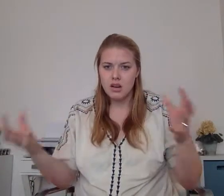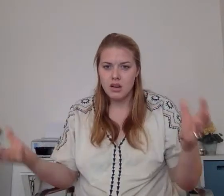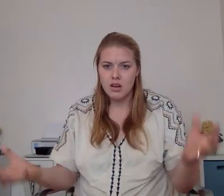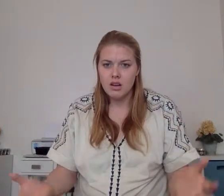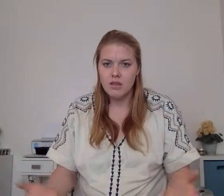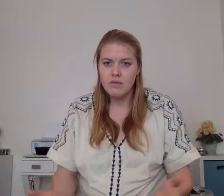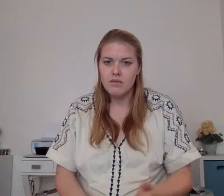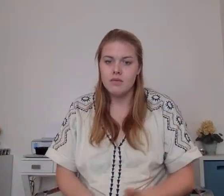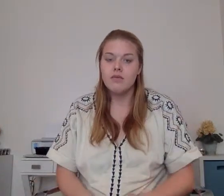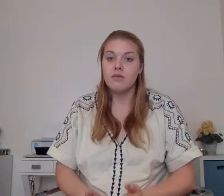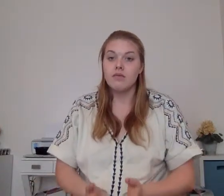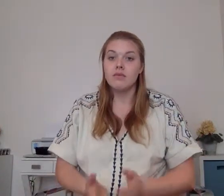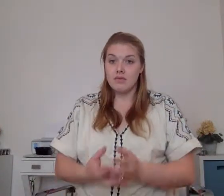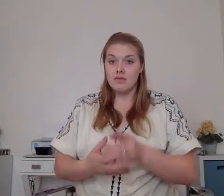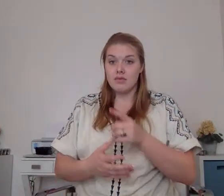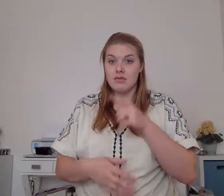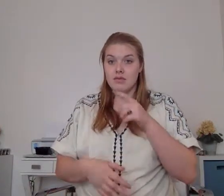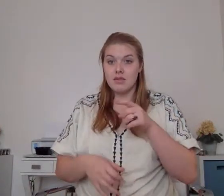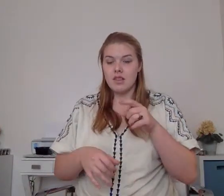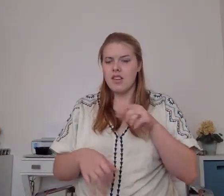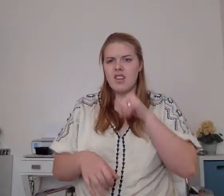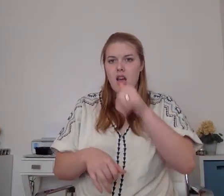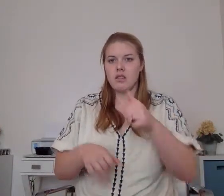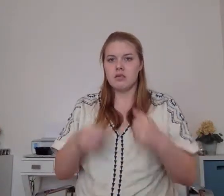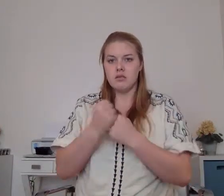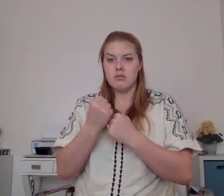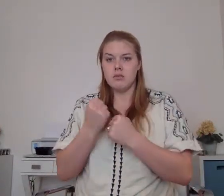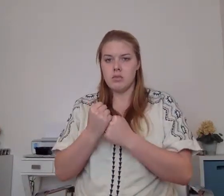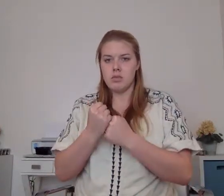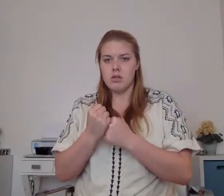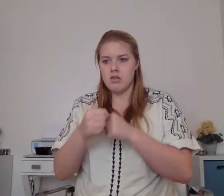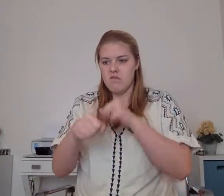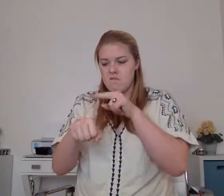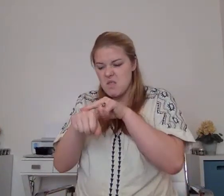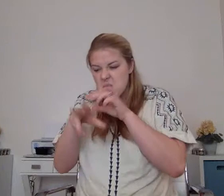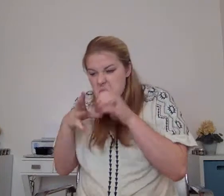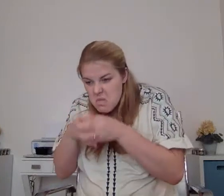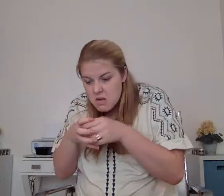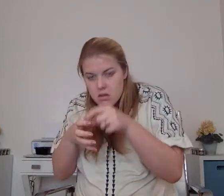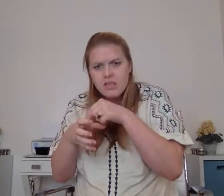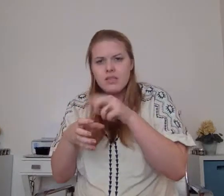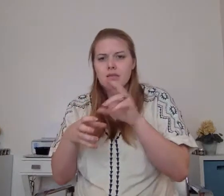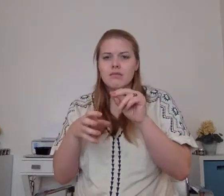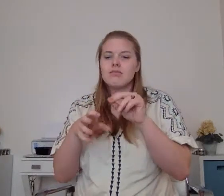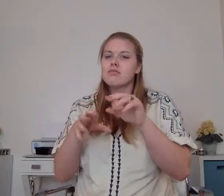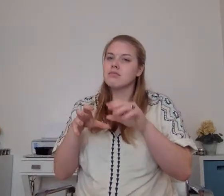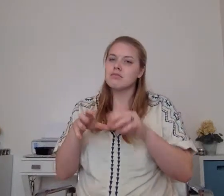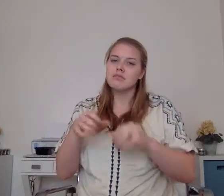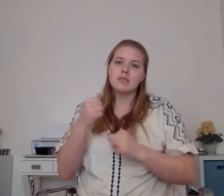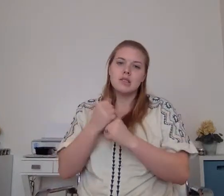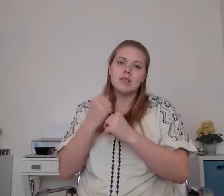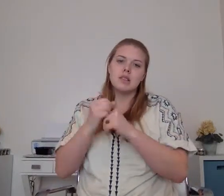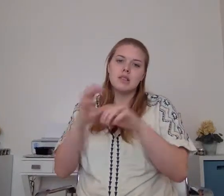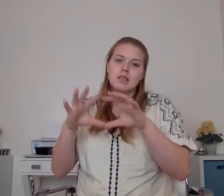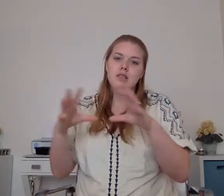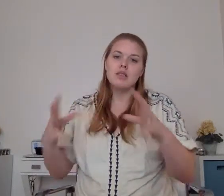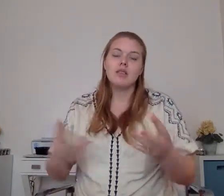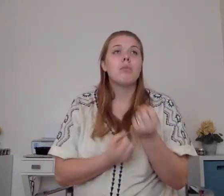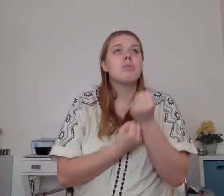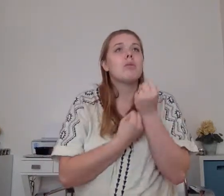than nationalists at that age. And it's wonderful to see when you ask them, so many of them want to be poets and writers,